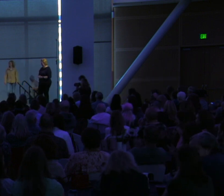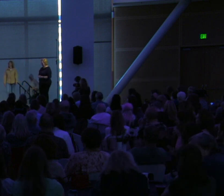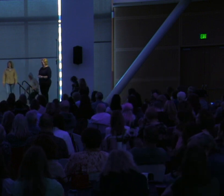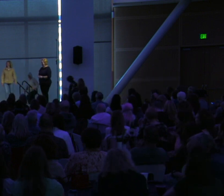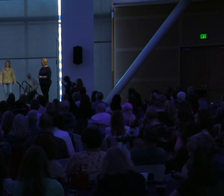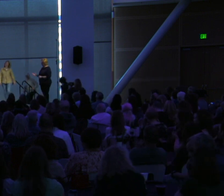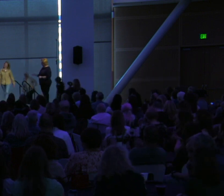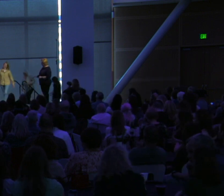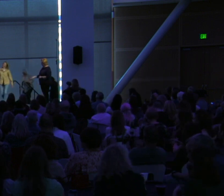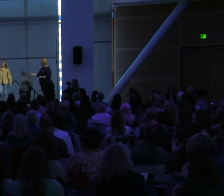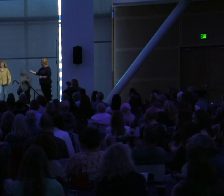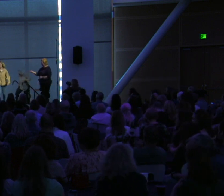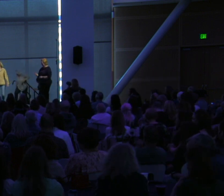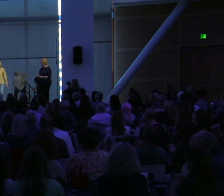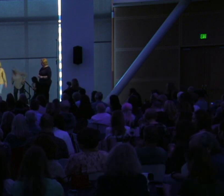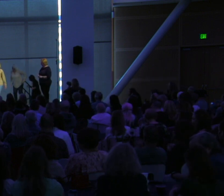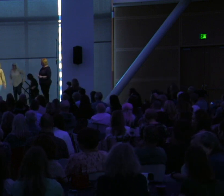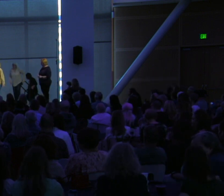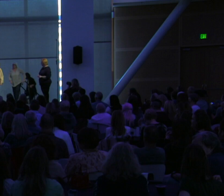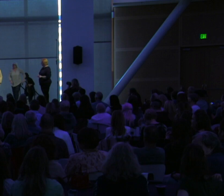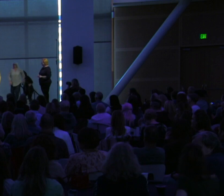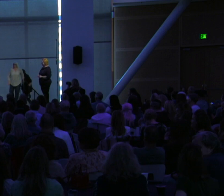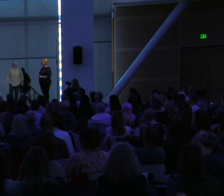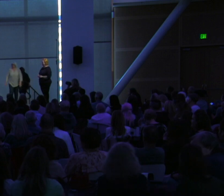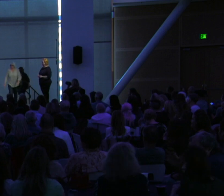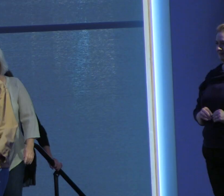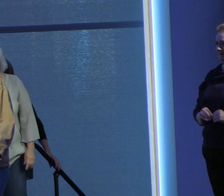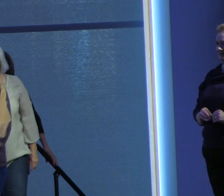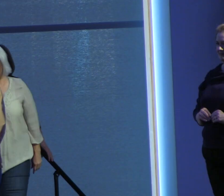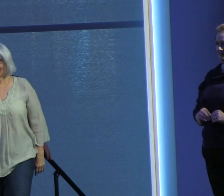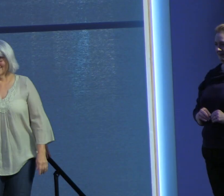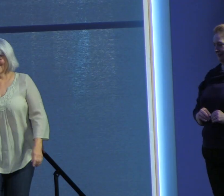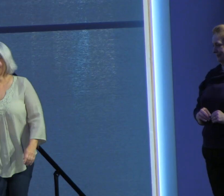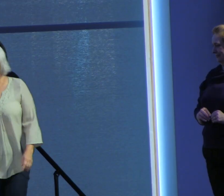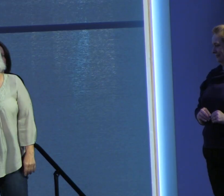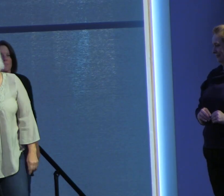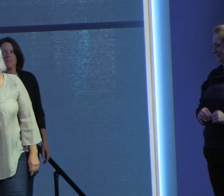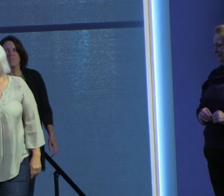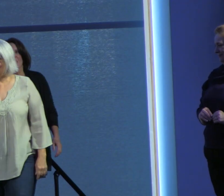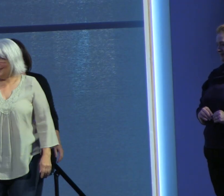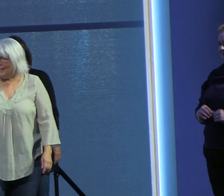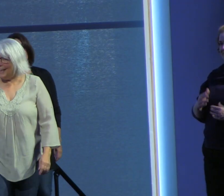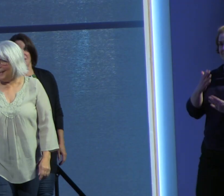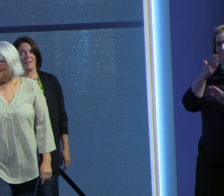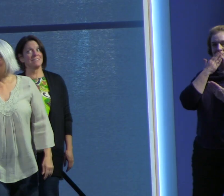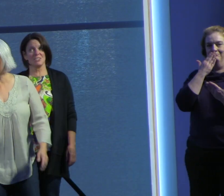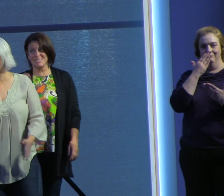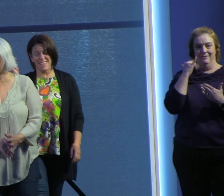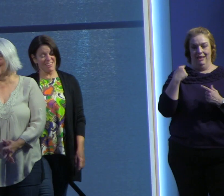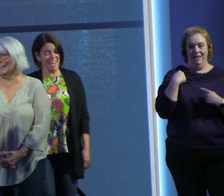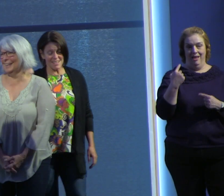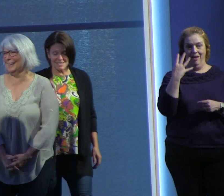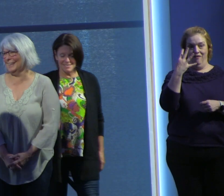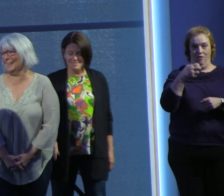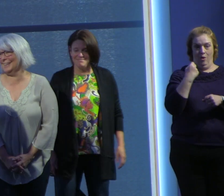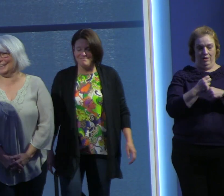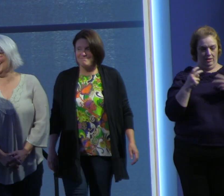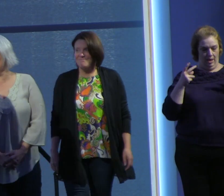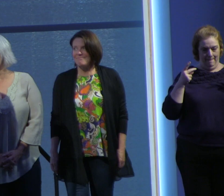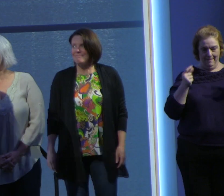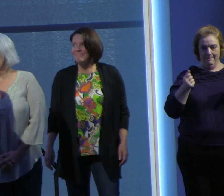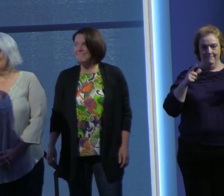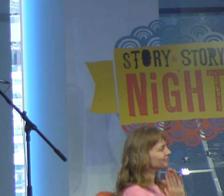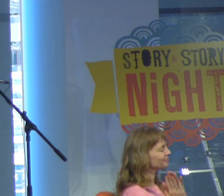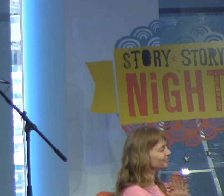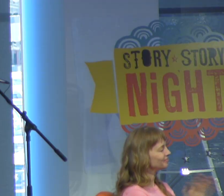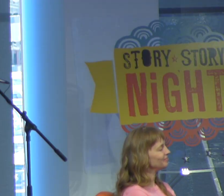Hi, come on up. Yes. Thank you so much. That 4 years went by real quick, didn't it? Yeah, it just snapped